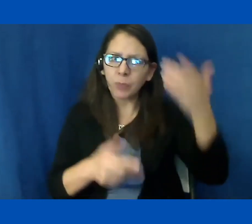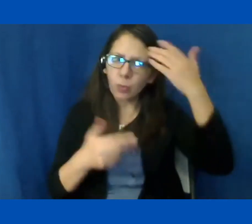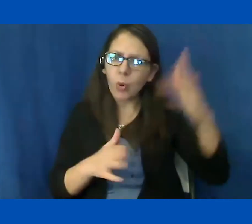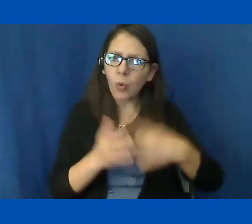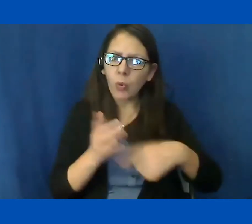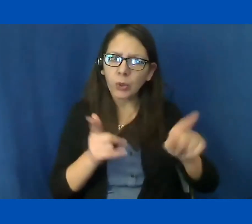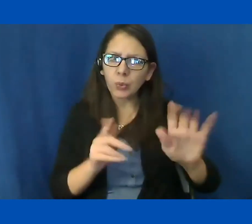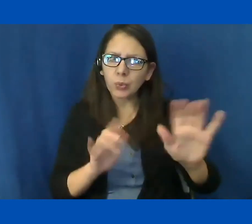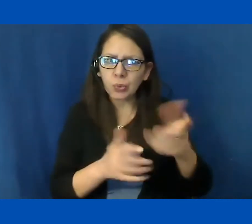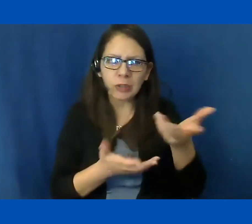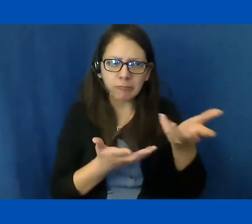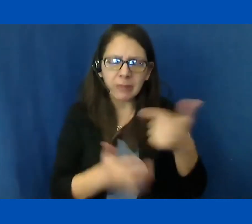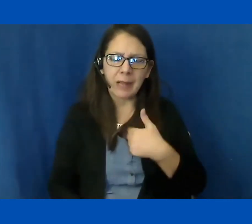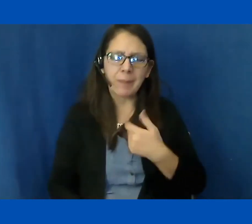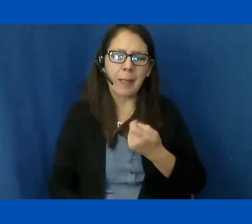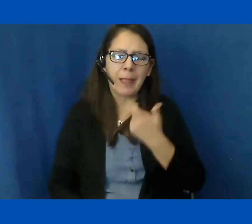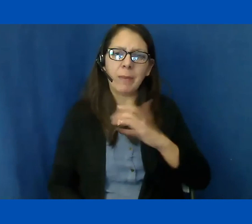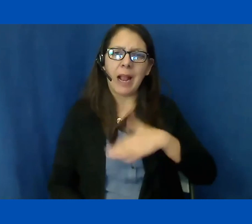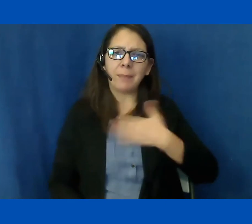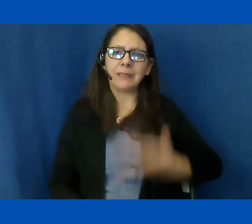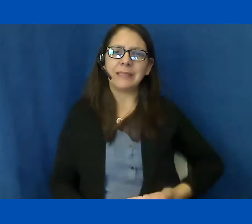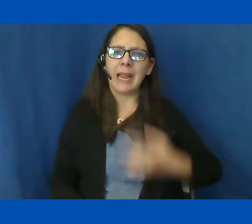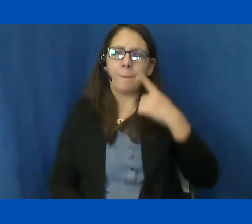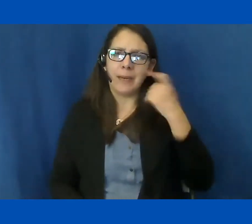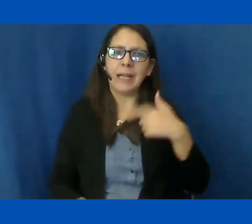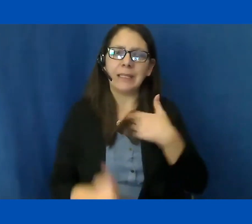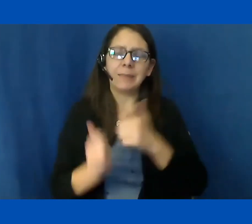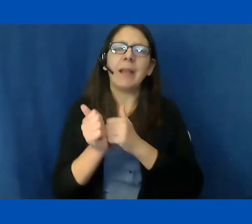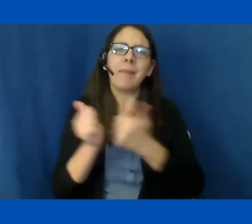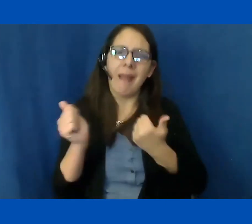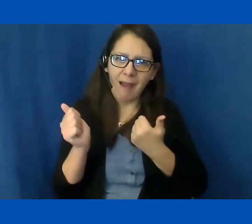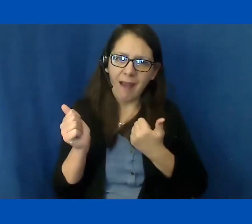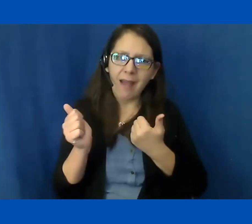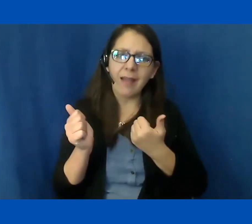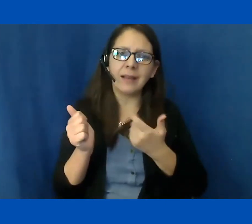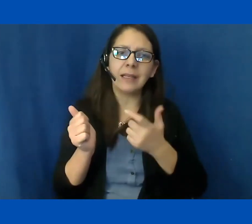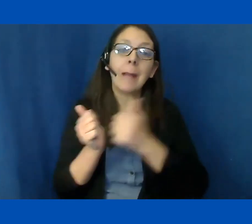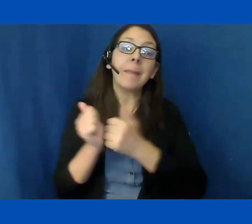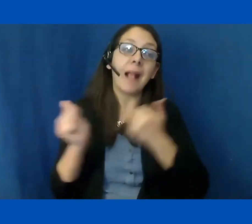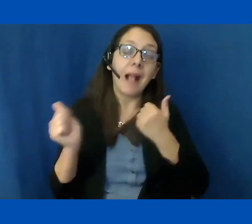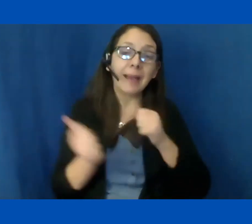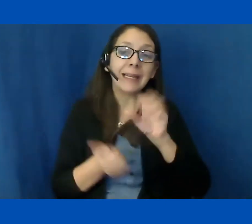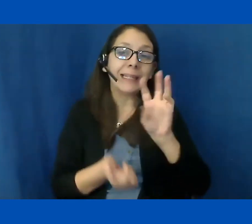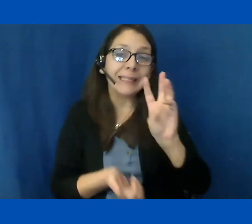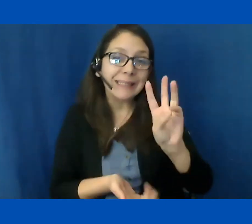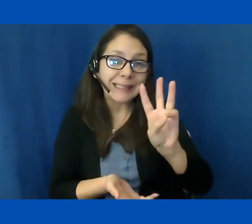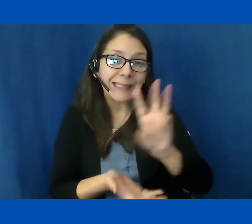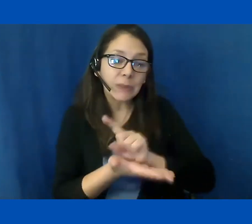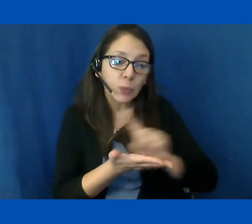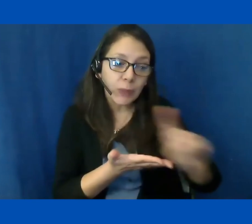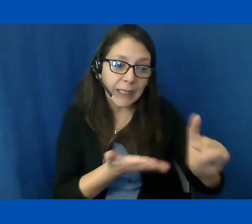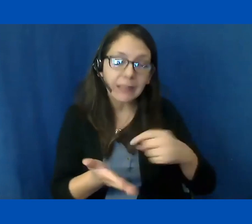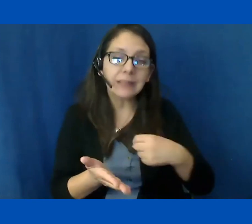it kind of made me upset because I was falling behind. And as a matter of fact, I did fall behind. I fell behind 6 weeks, 6 weeks behind my peers,